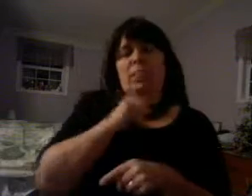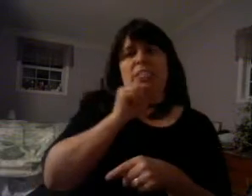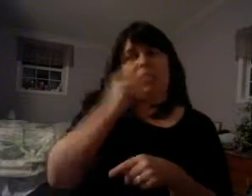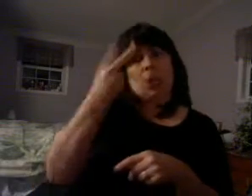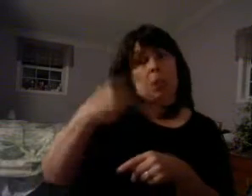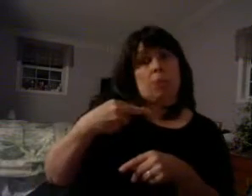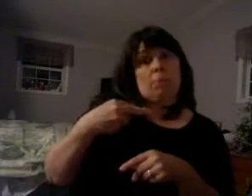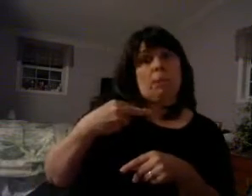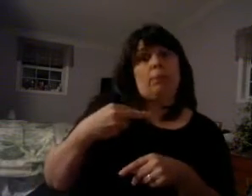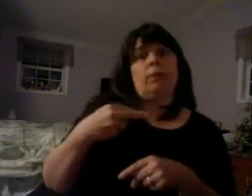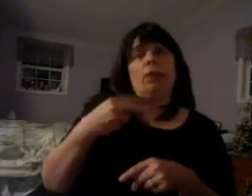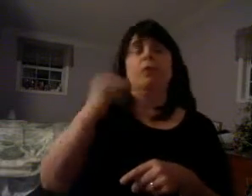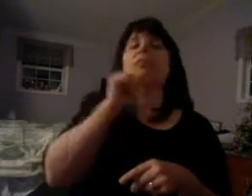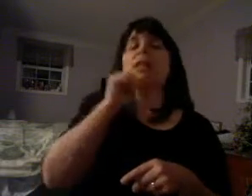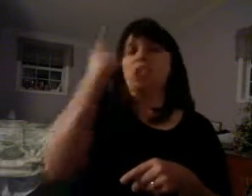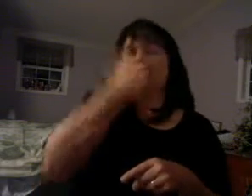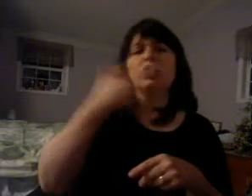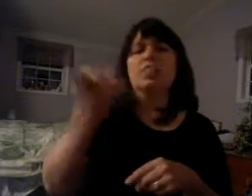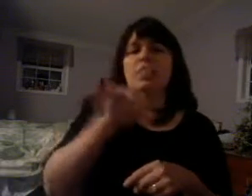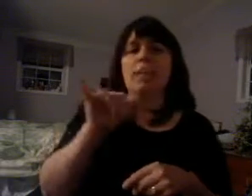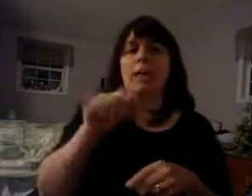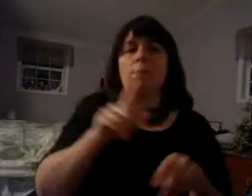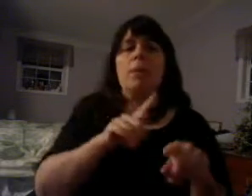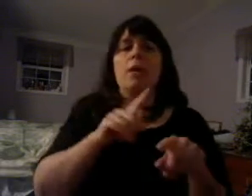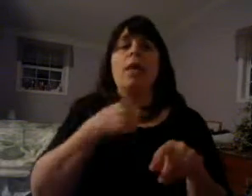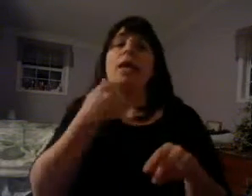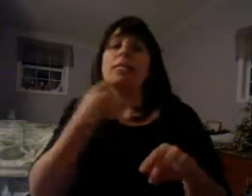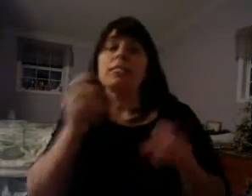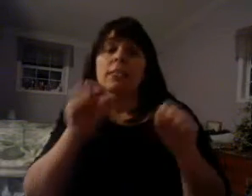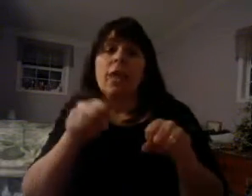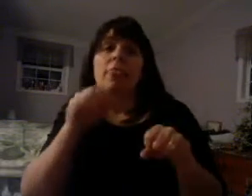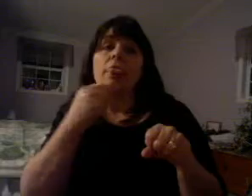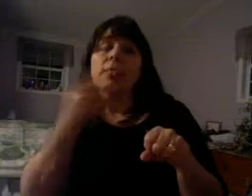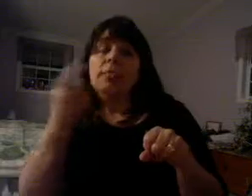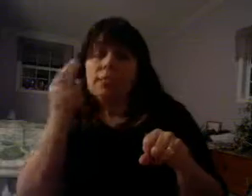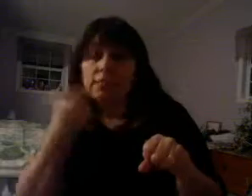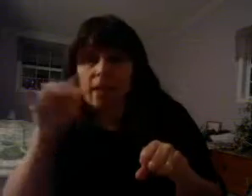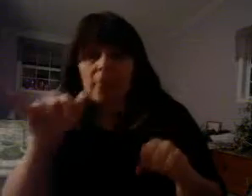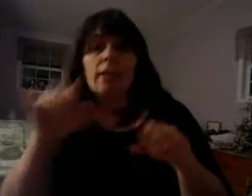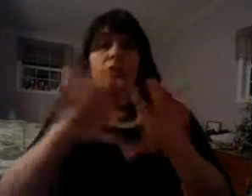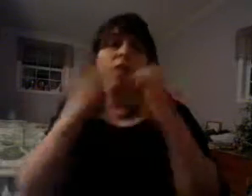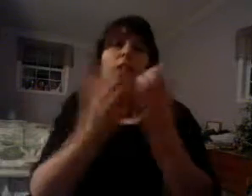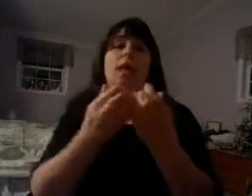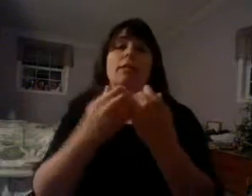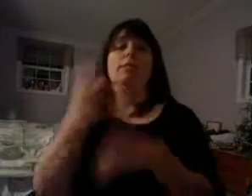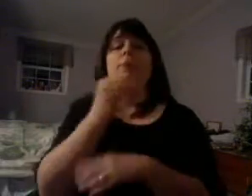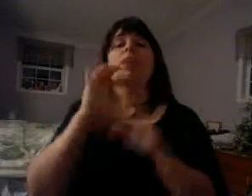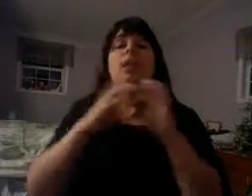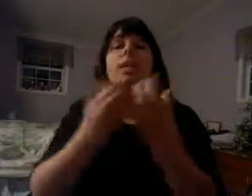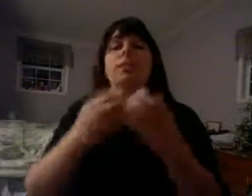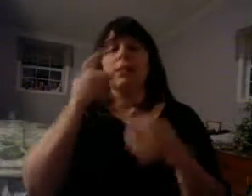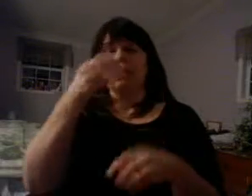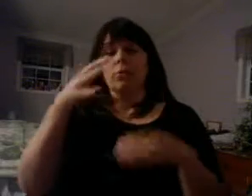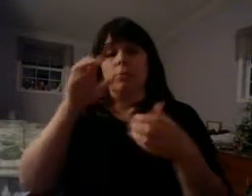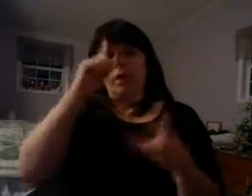with me because I'm giving them grades. 5 years from now, if I am murdered, it will not be by somebody like